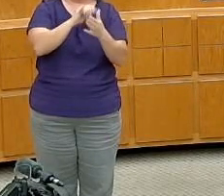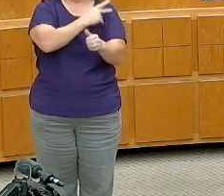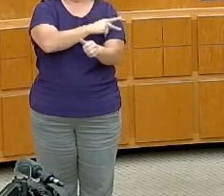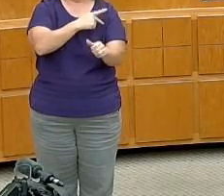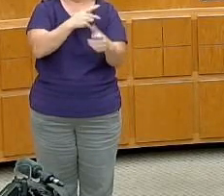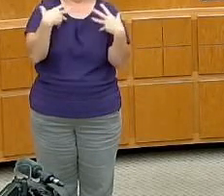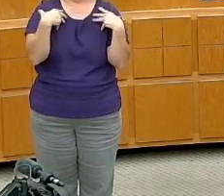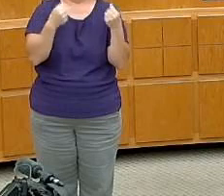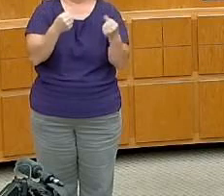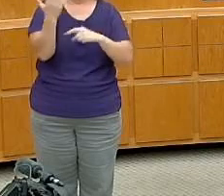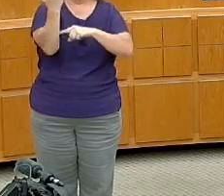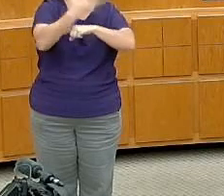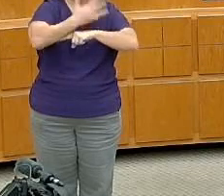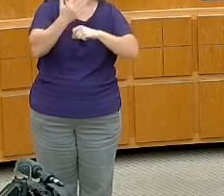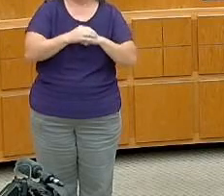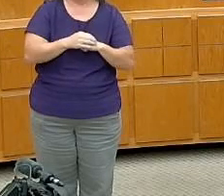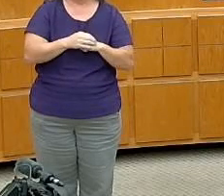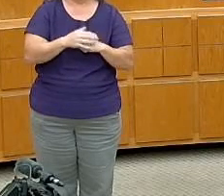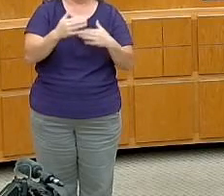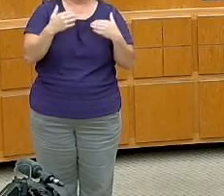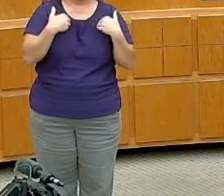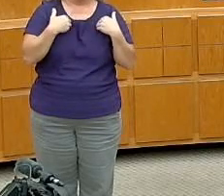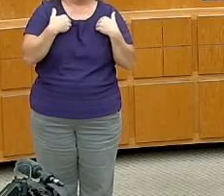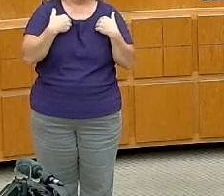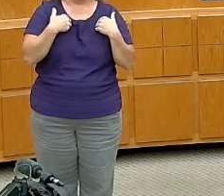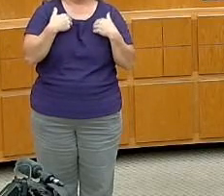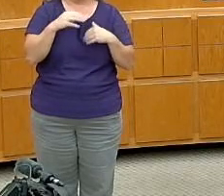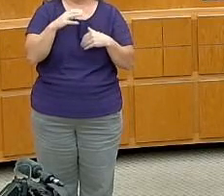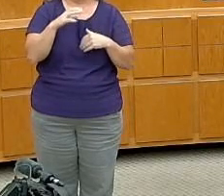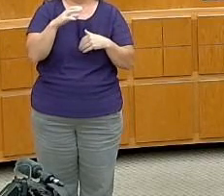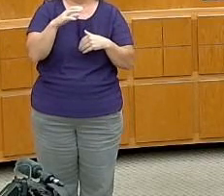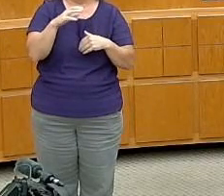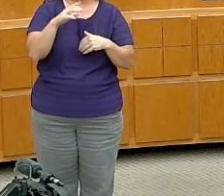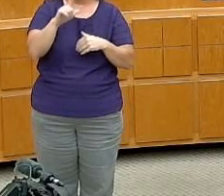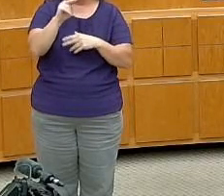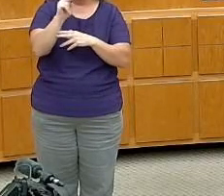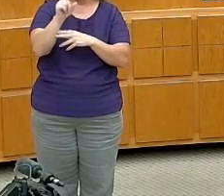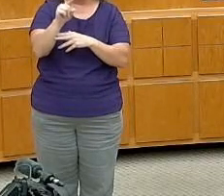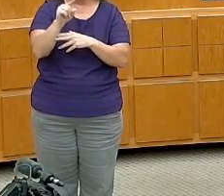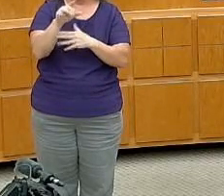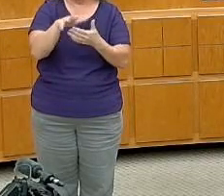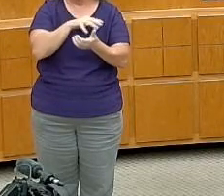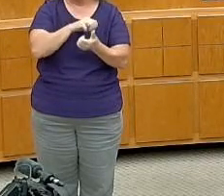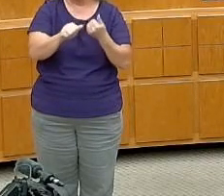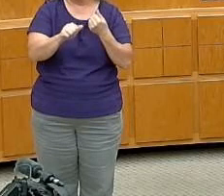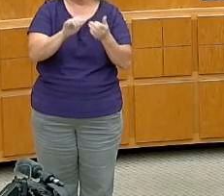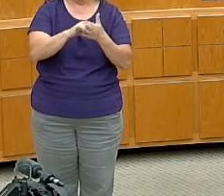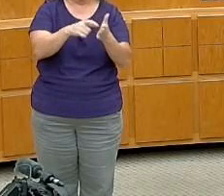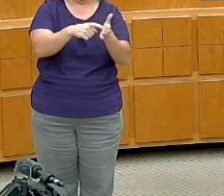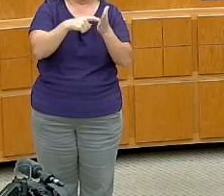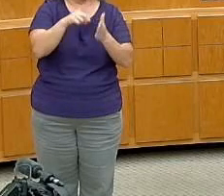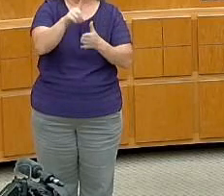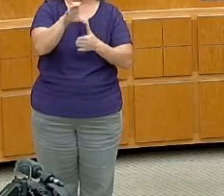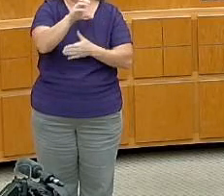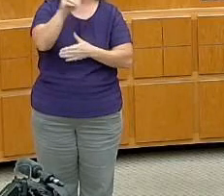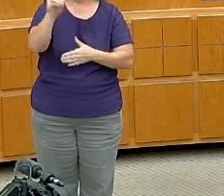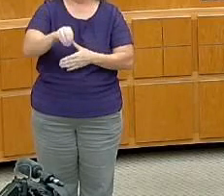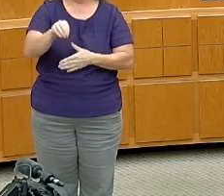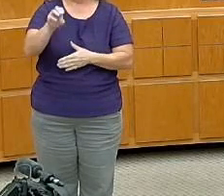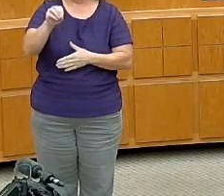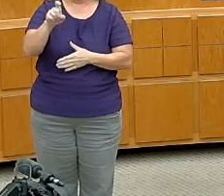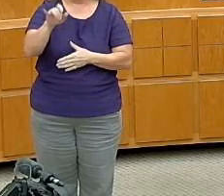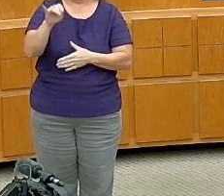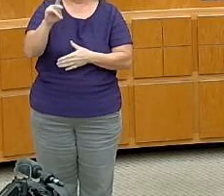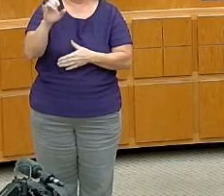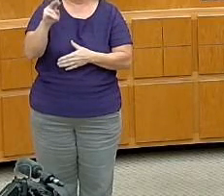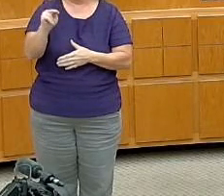days. He had severe lung damage from this virus, requiring 100% oxygen,